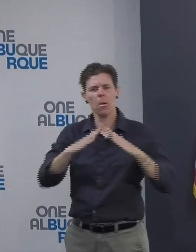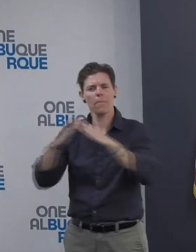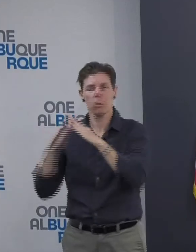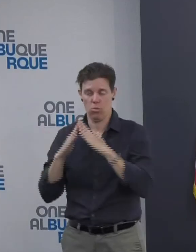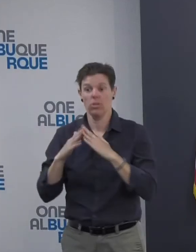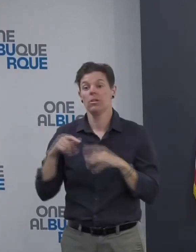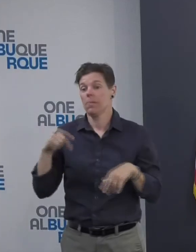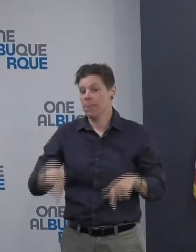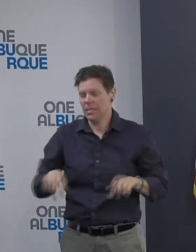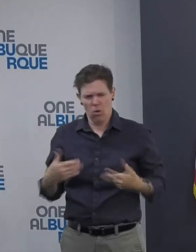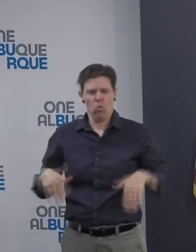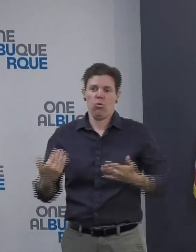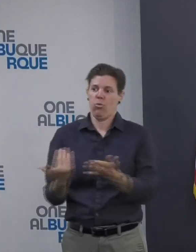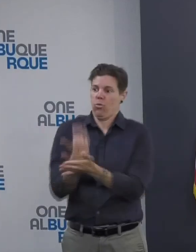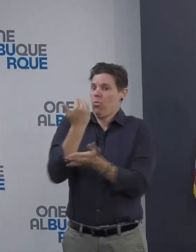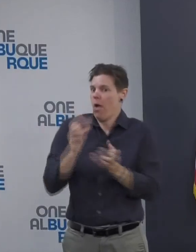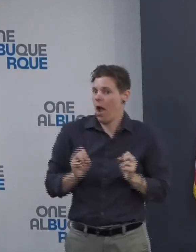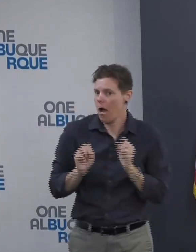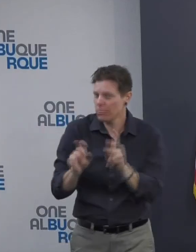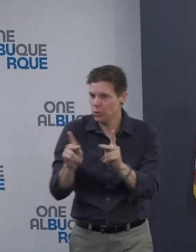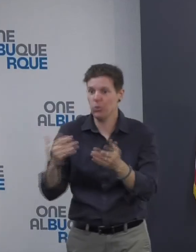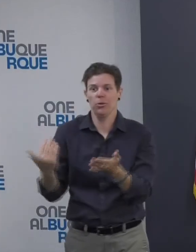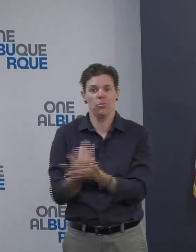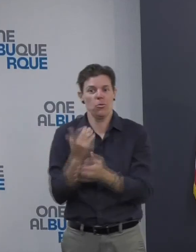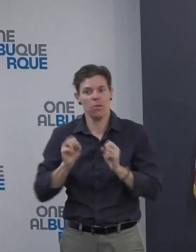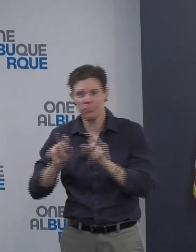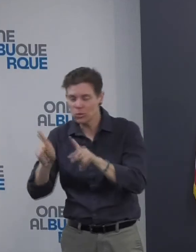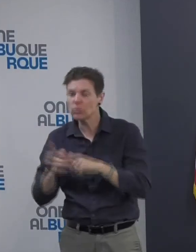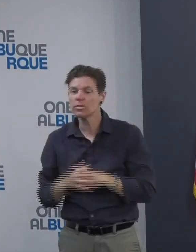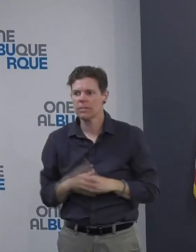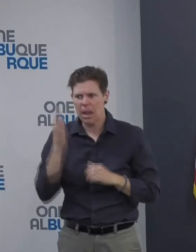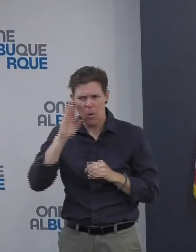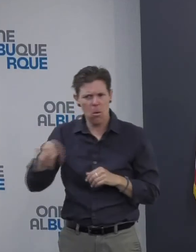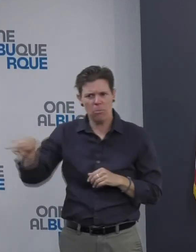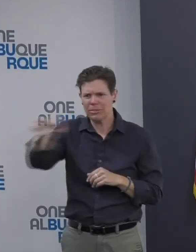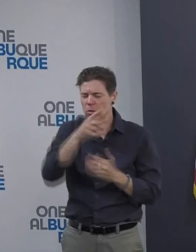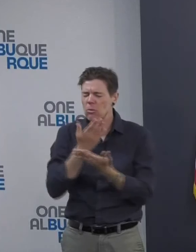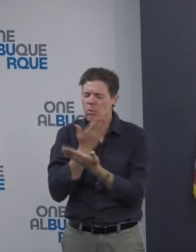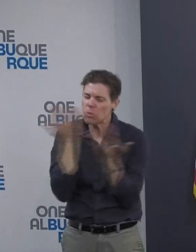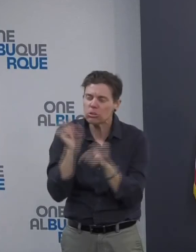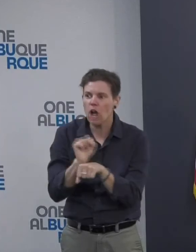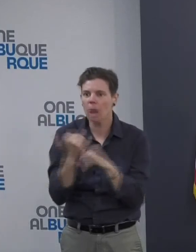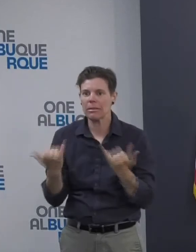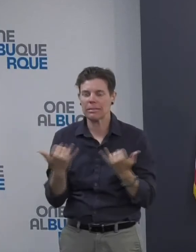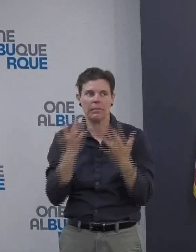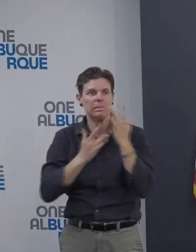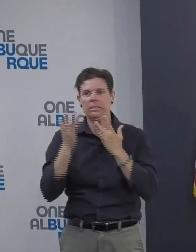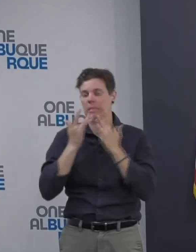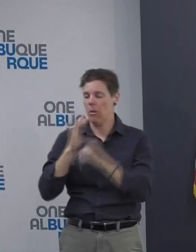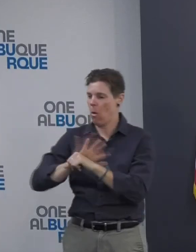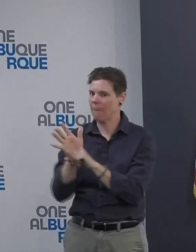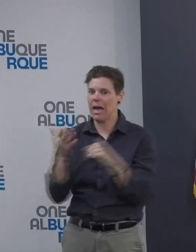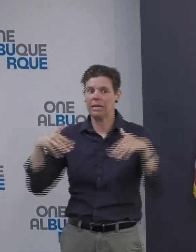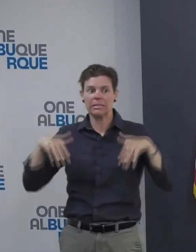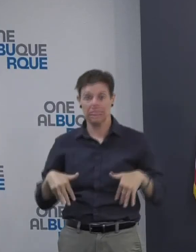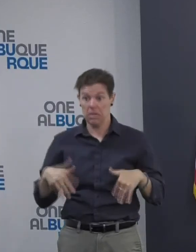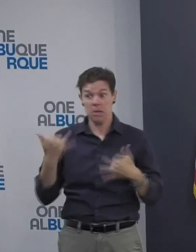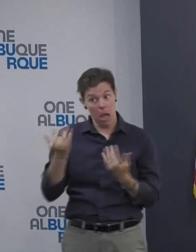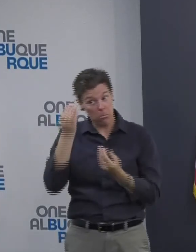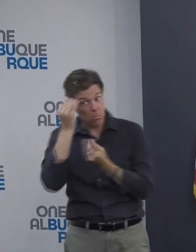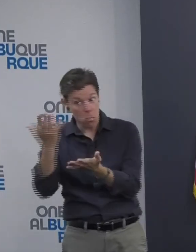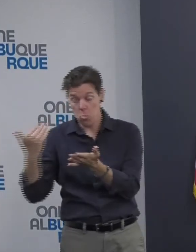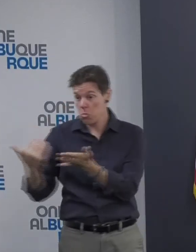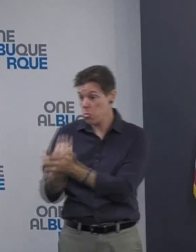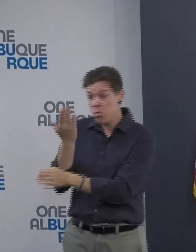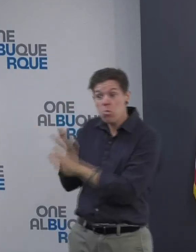out of work, and so we want to articulate that there's another career path that could be available for folks out there who are interested in it. So what